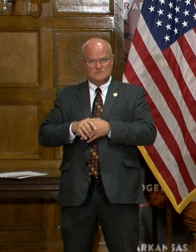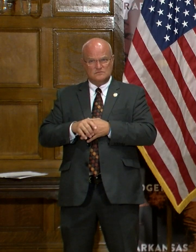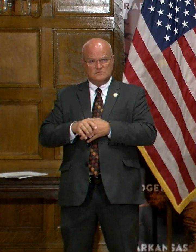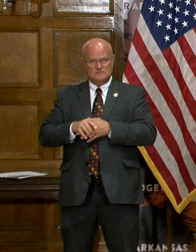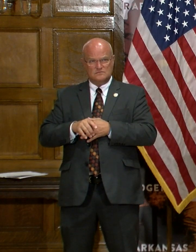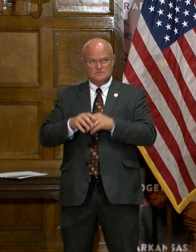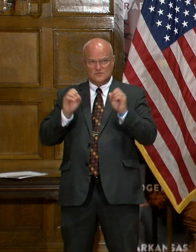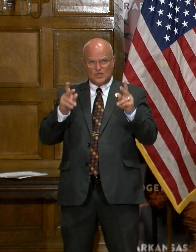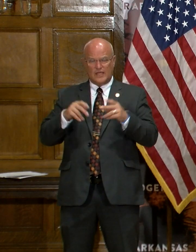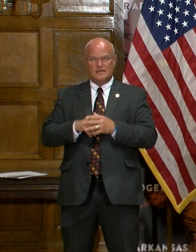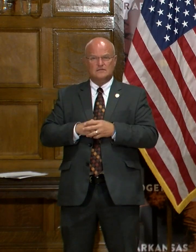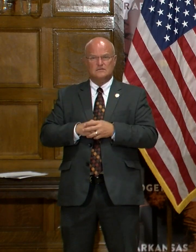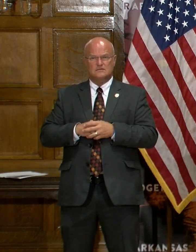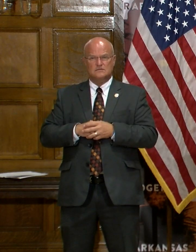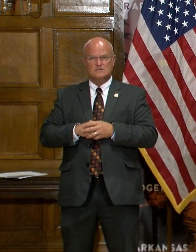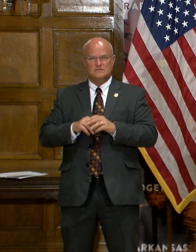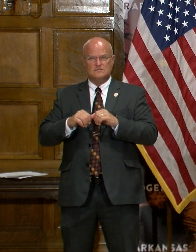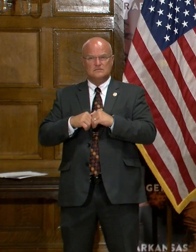Okay.